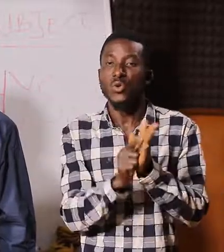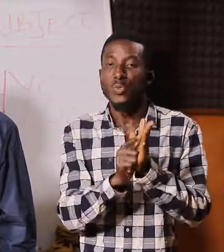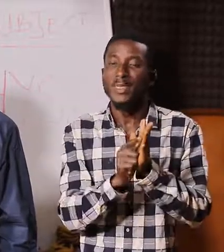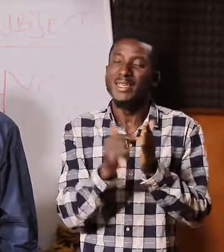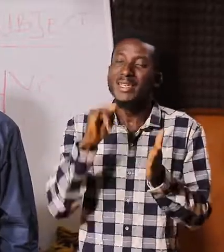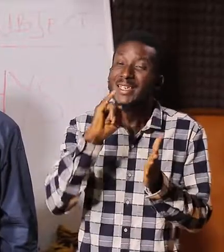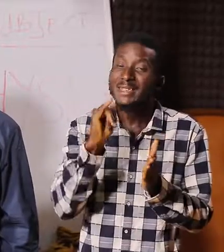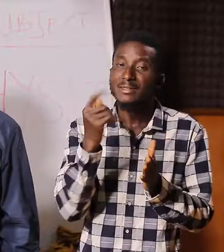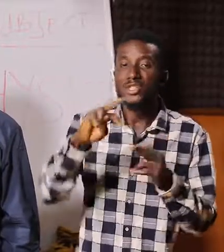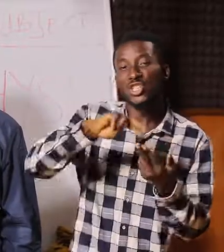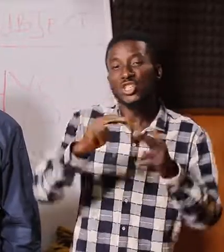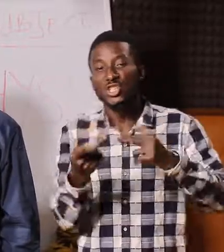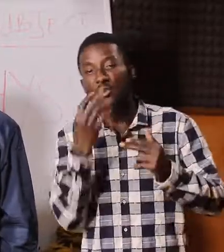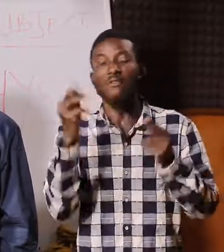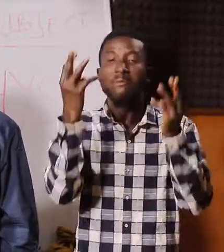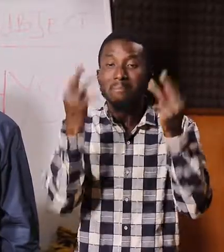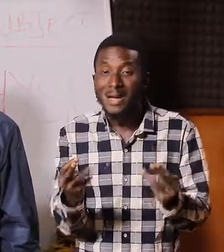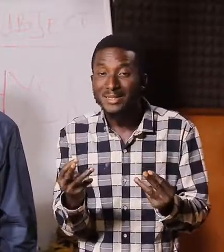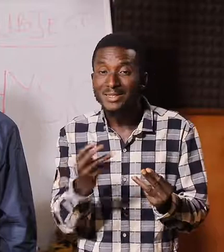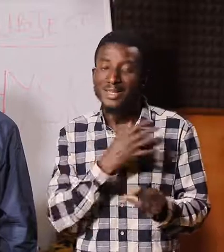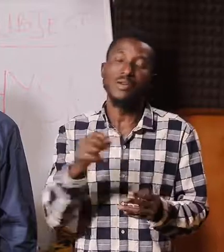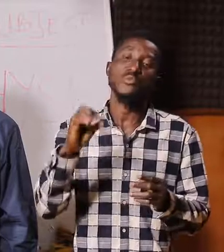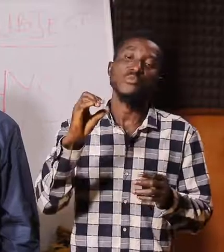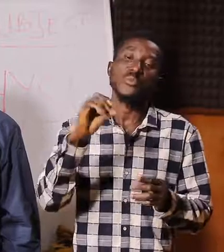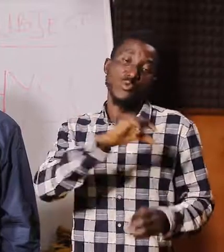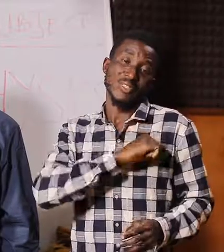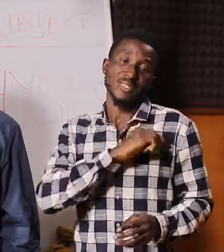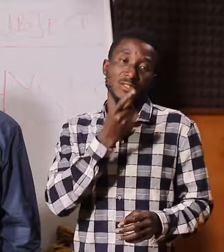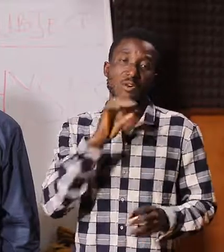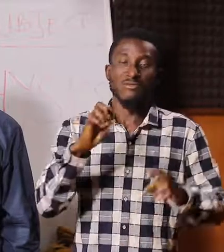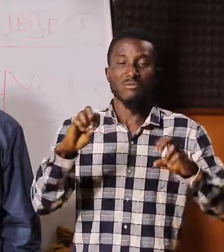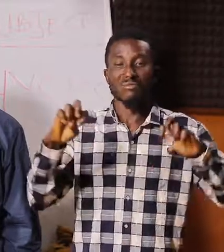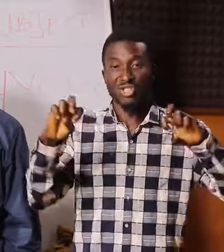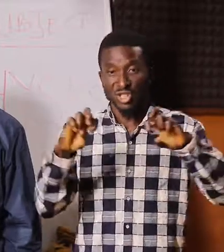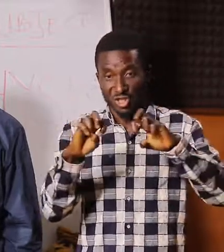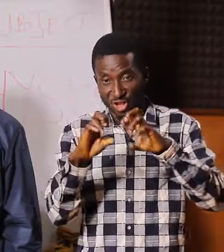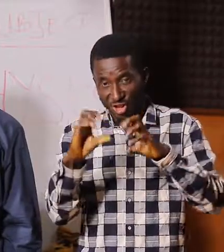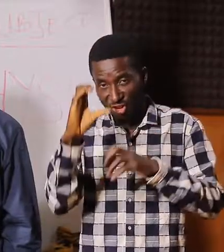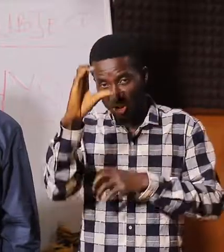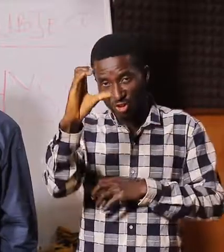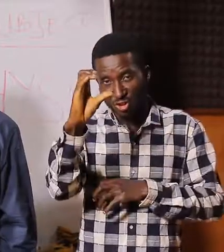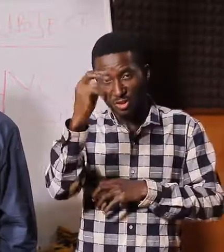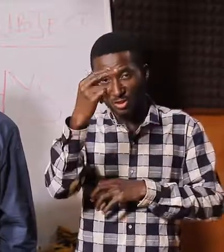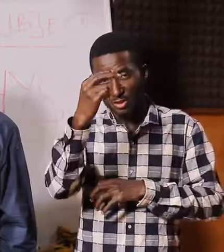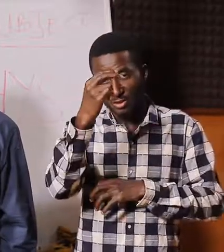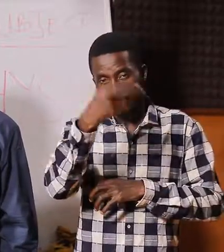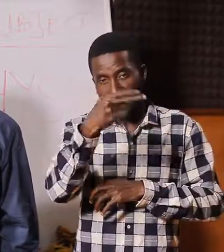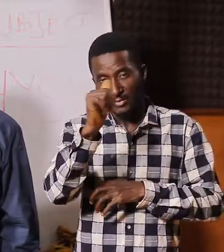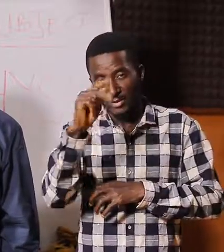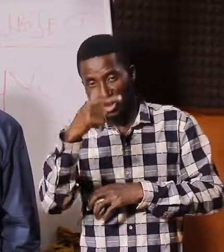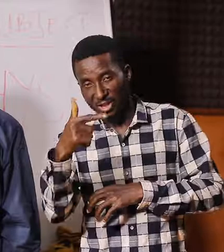mass and quantity of charge, M and Q, and which is given as M equals to eventually